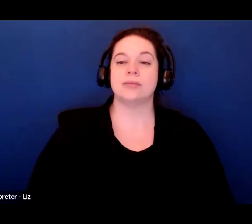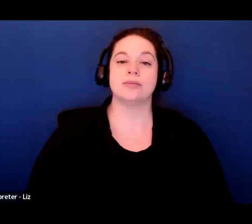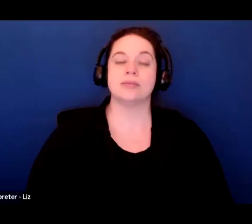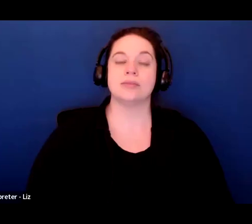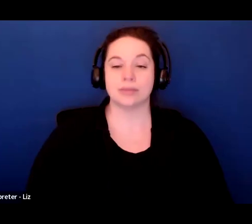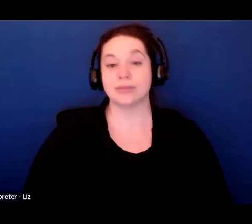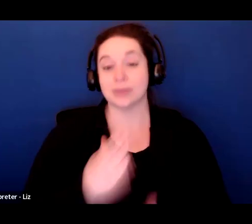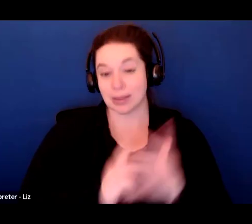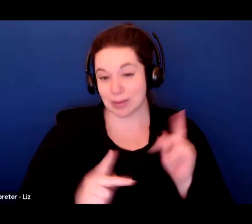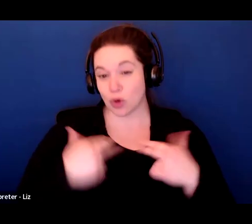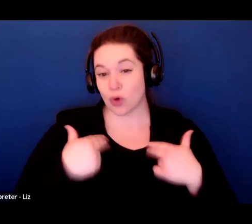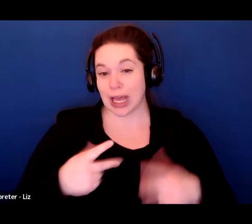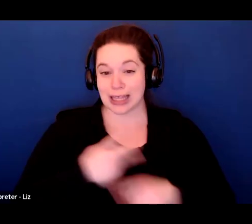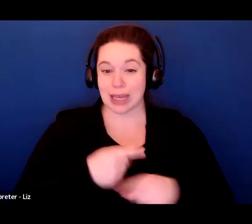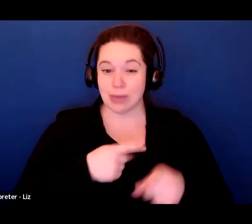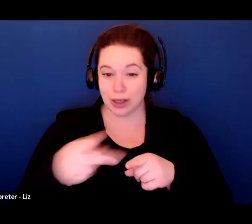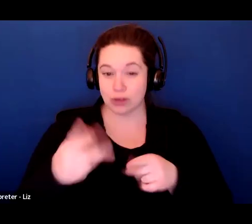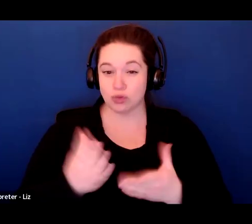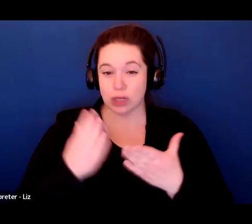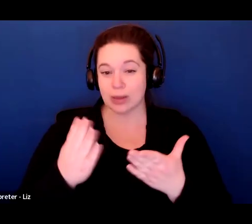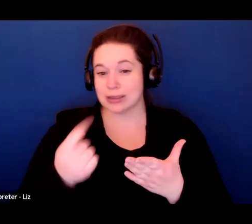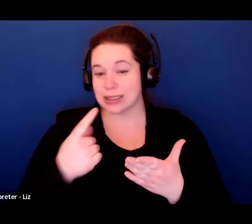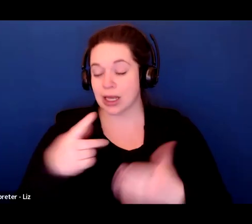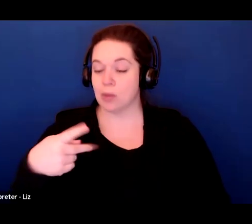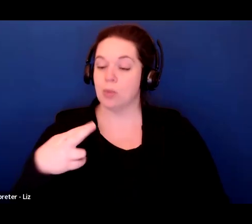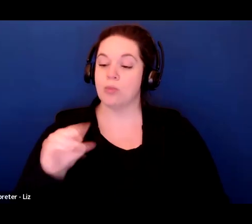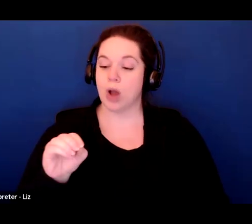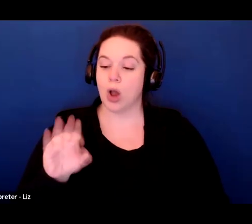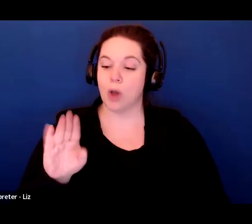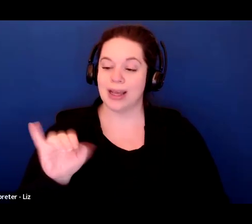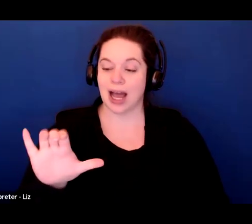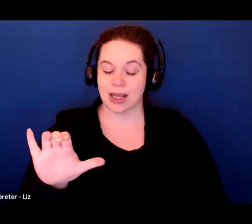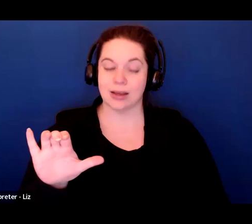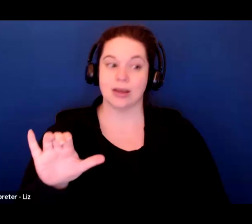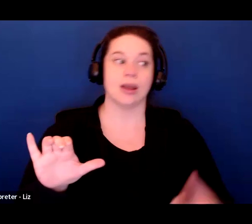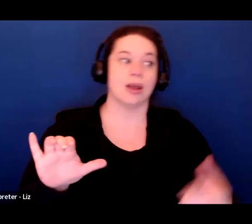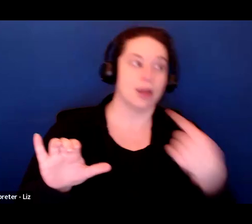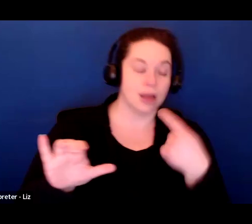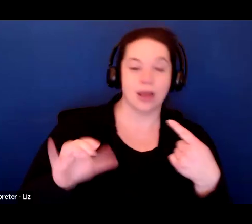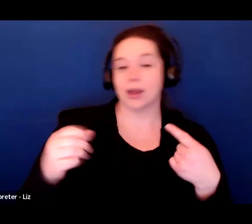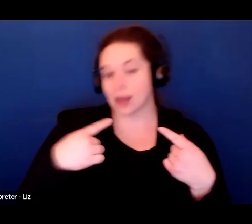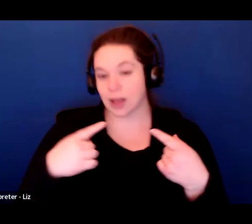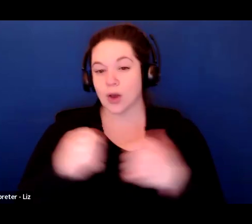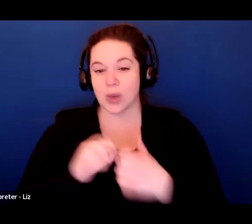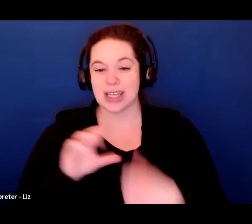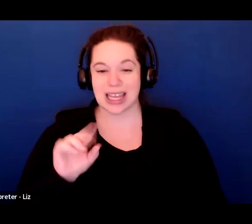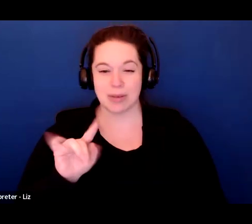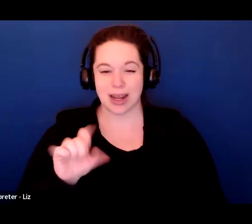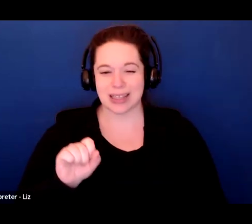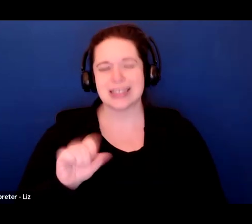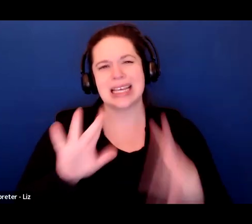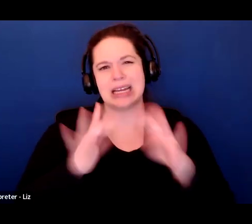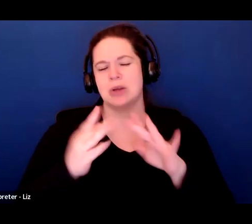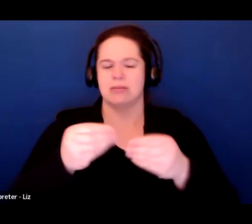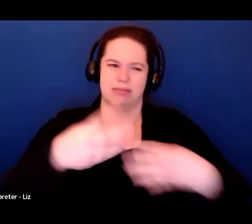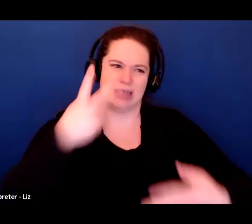will recommend taking a probiotic with their antibiotic. Now, you see a lot about probiotics on the internet. You see a lot about